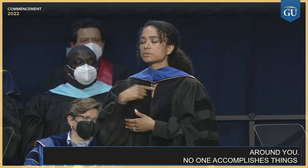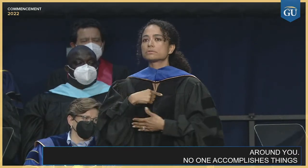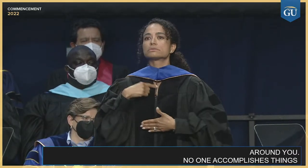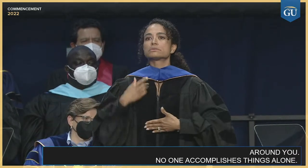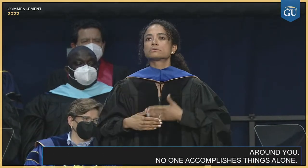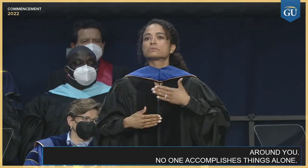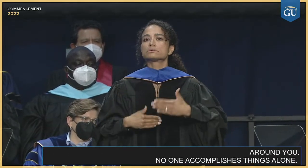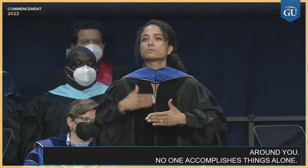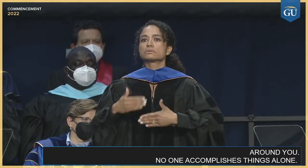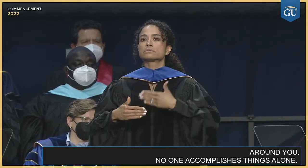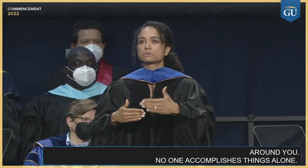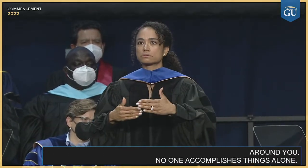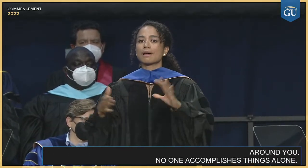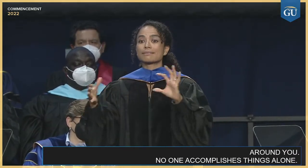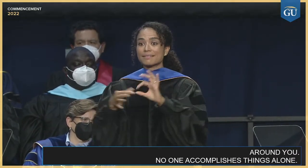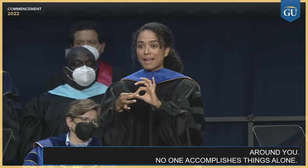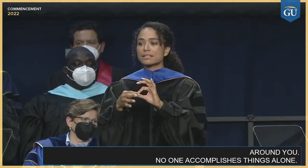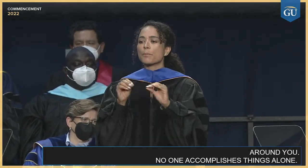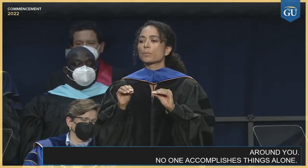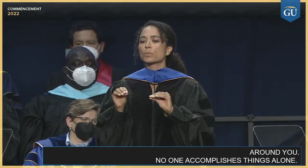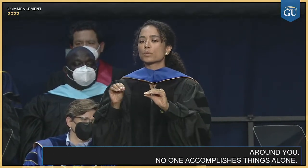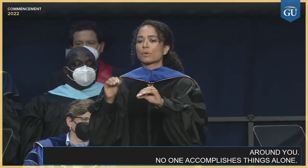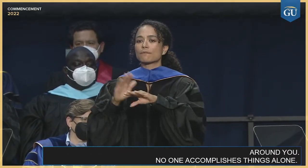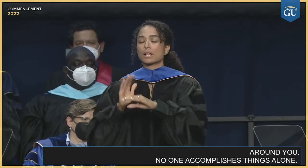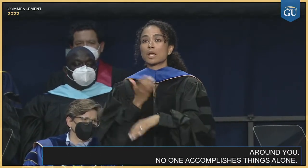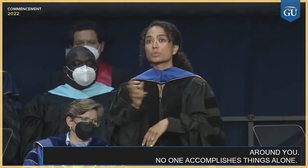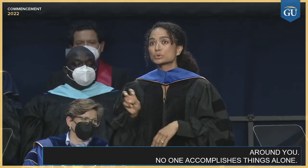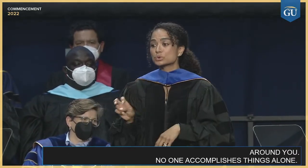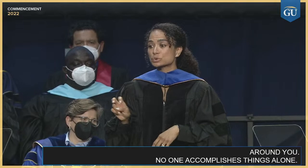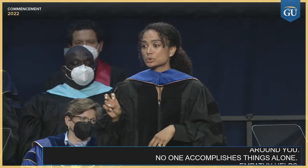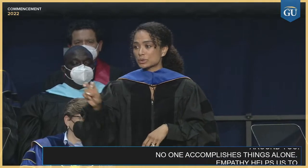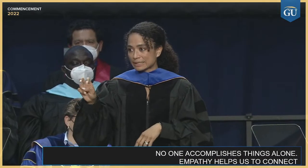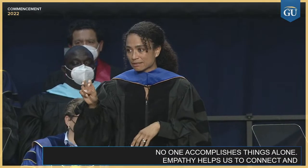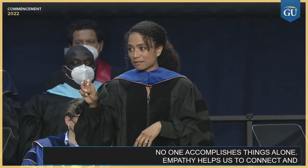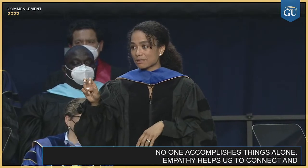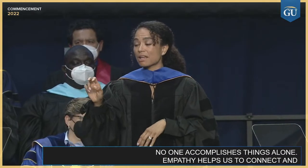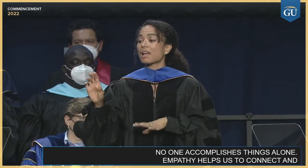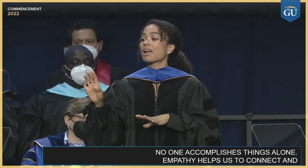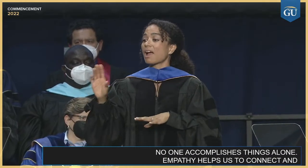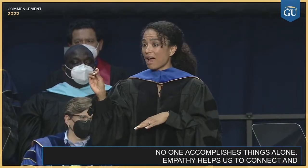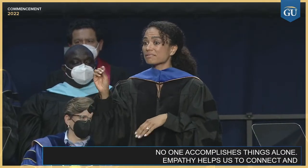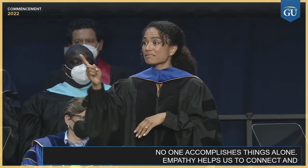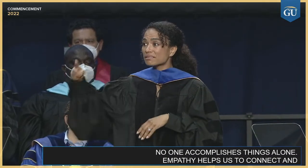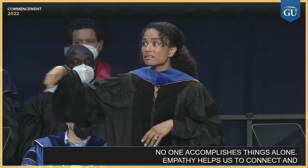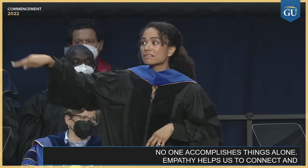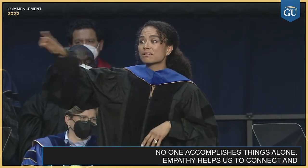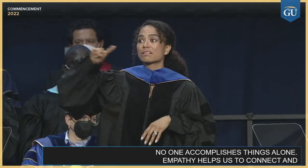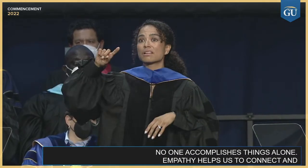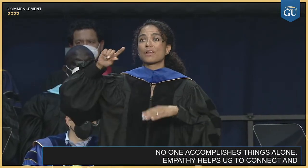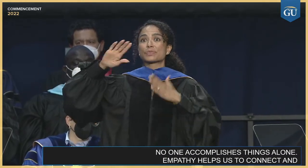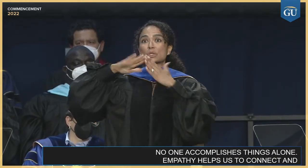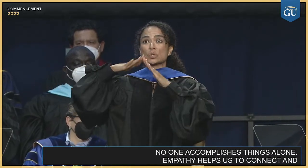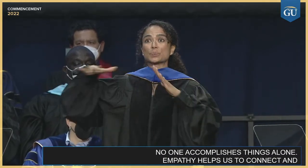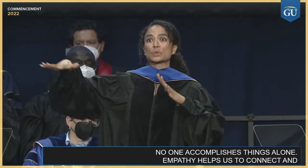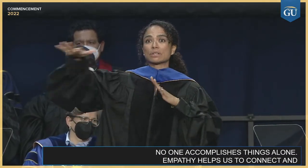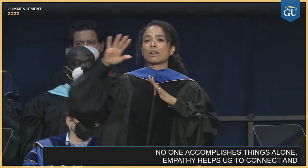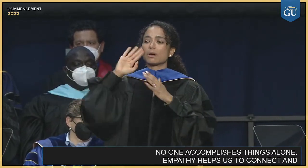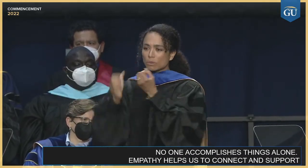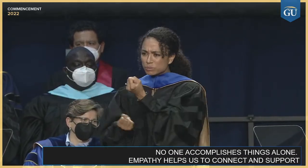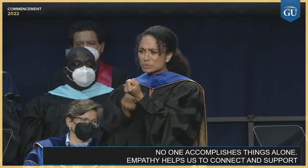Empathy helps us to connect and support as we move throughout our journey. And they too, others, will